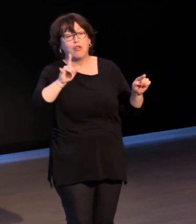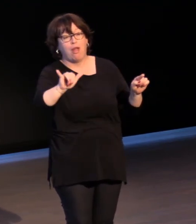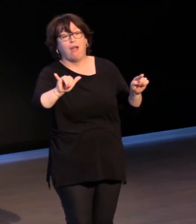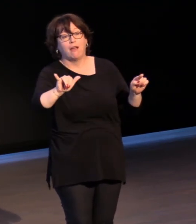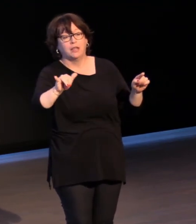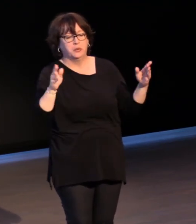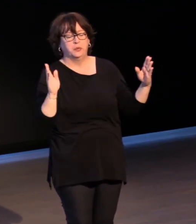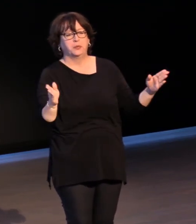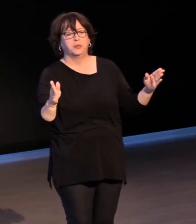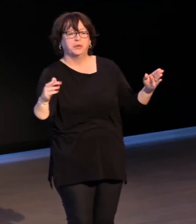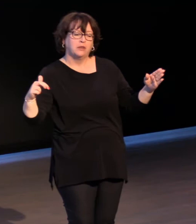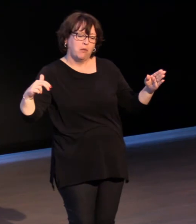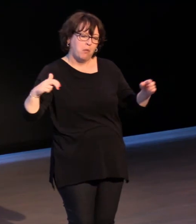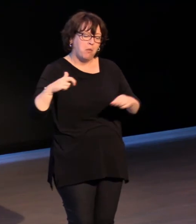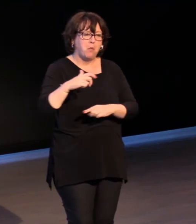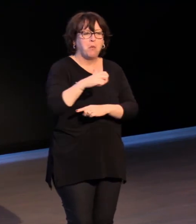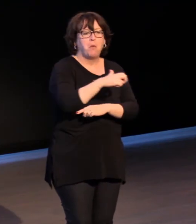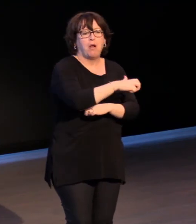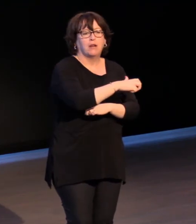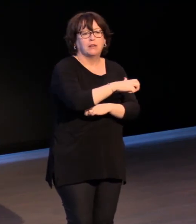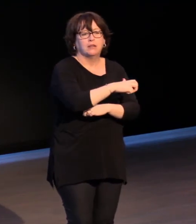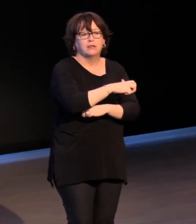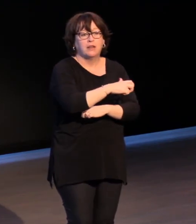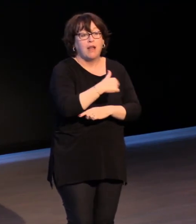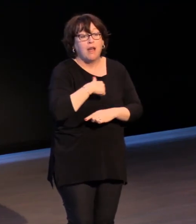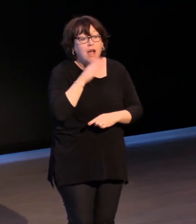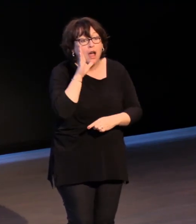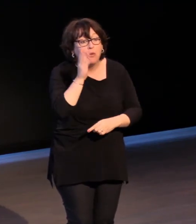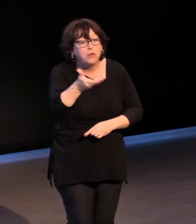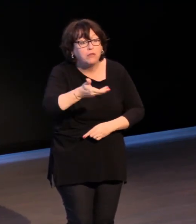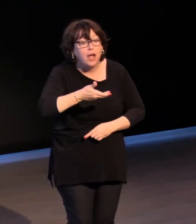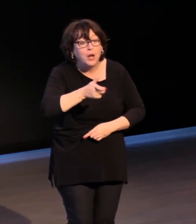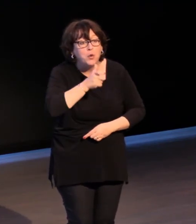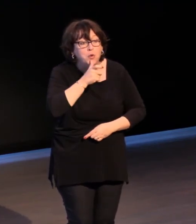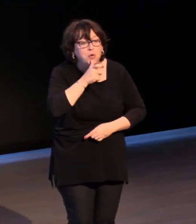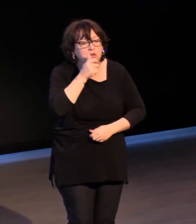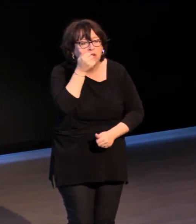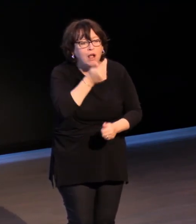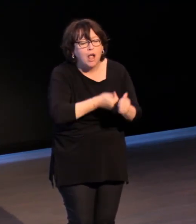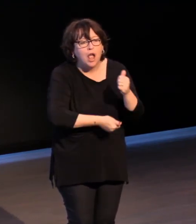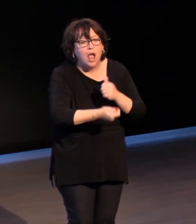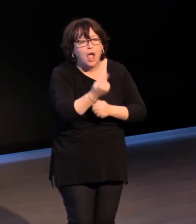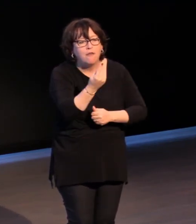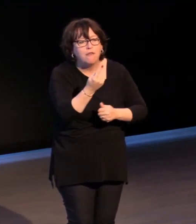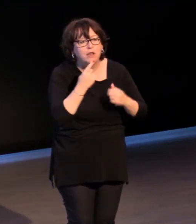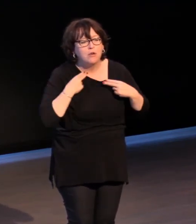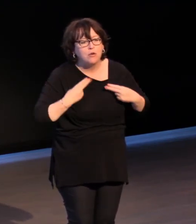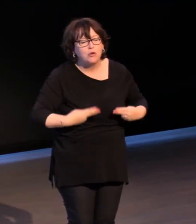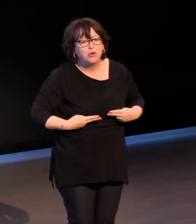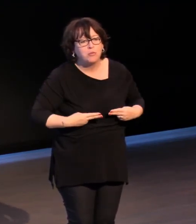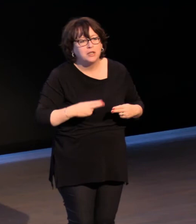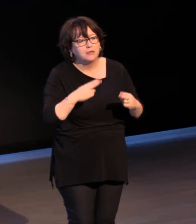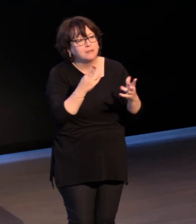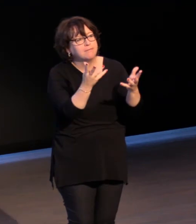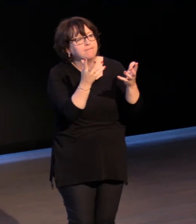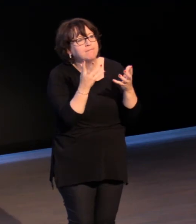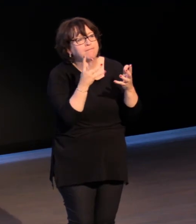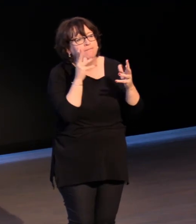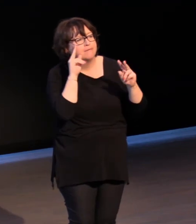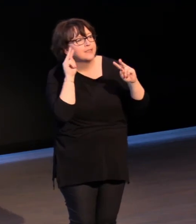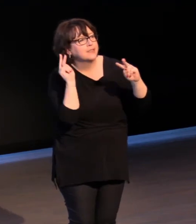2019. And I will be inviting every human to seed peace and love.